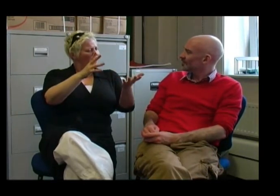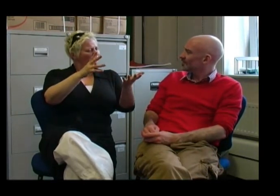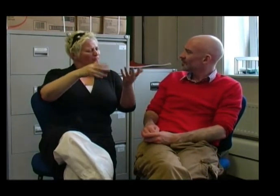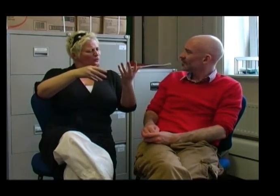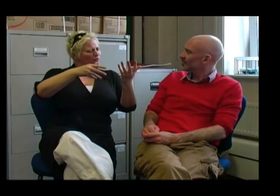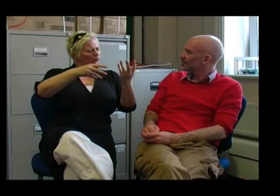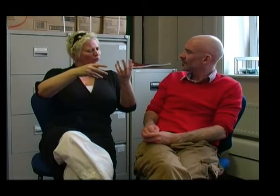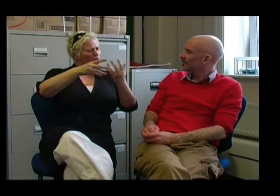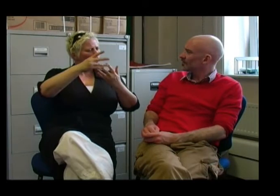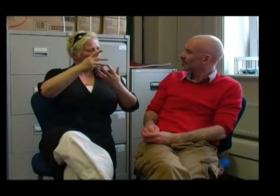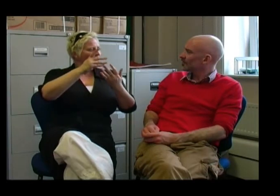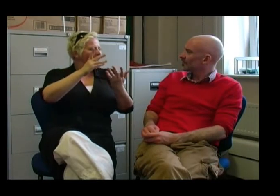brother signing.